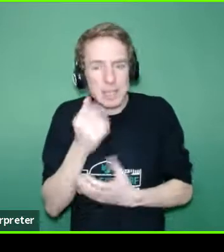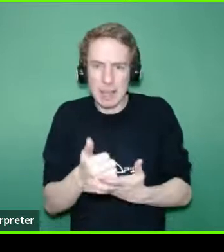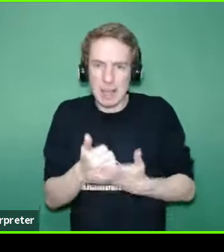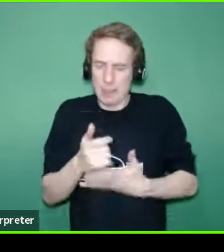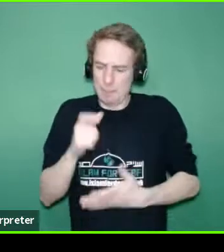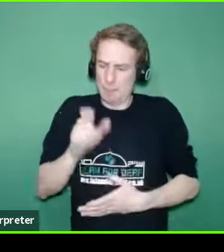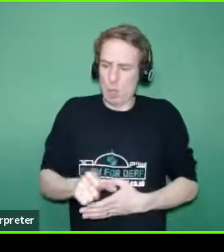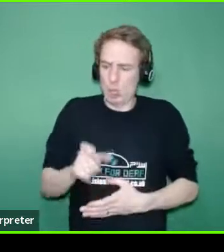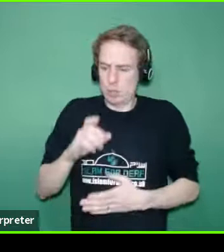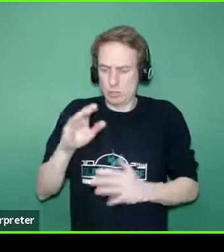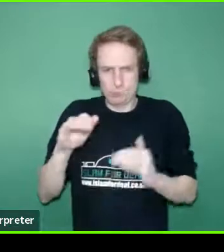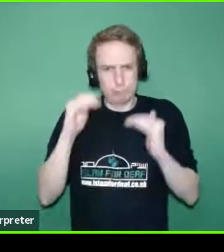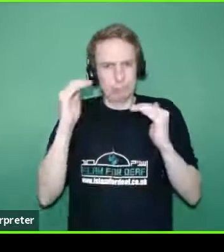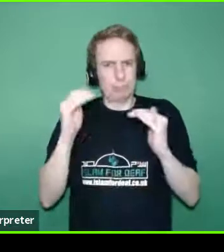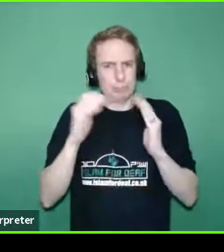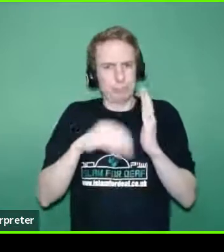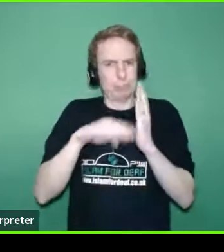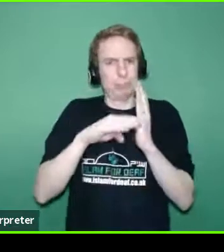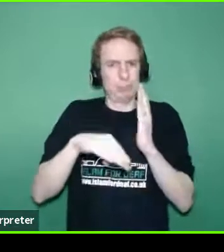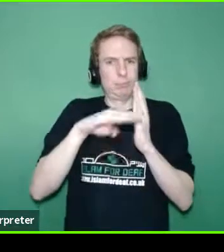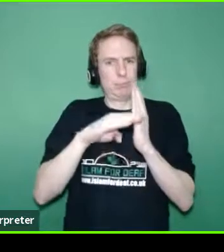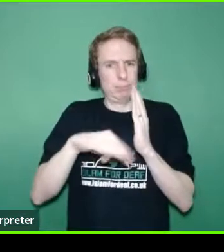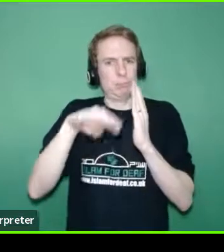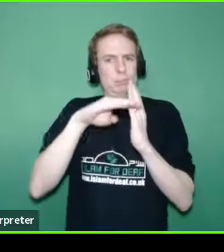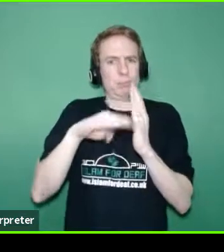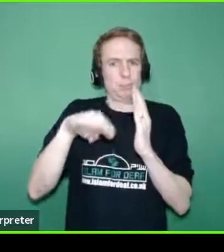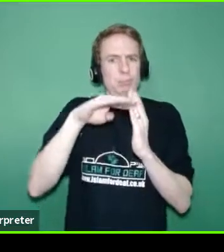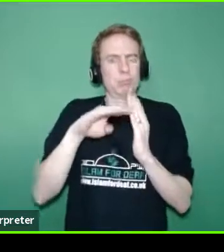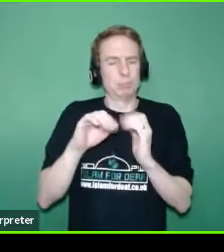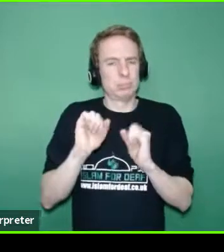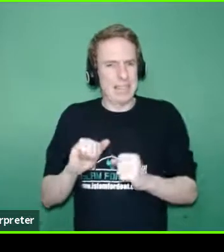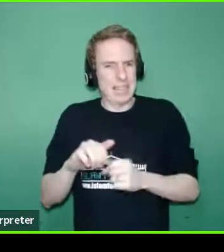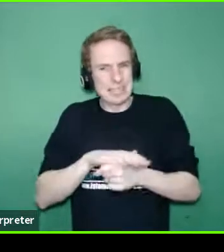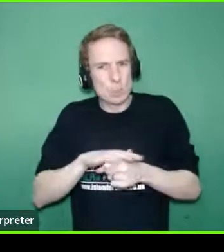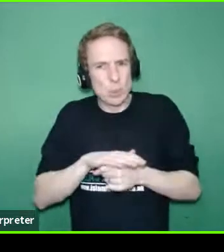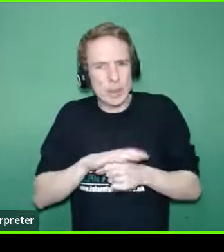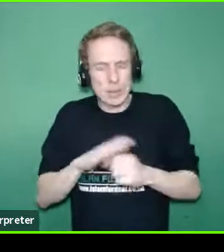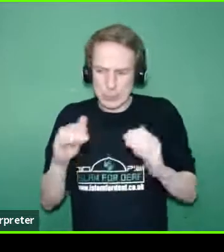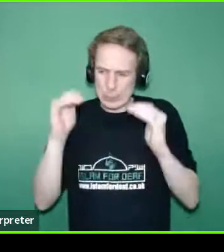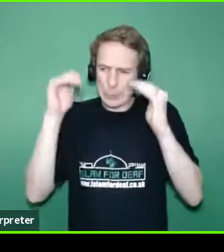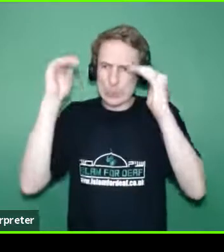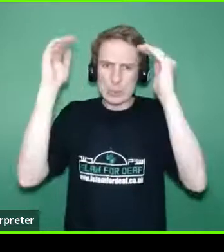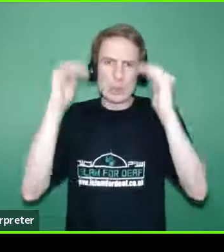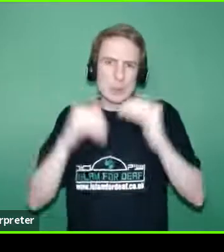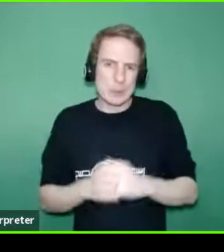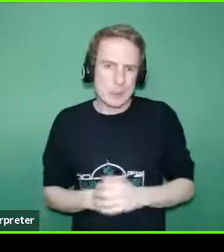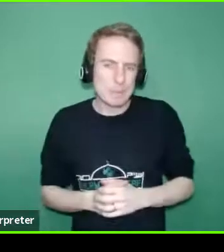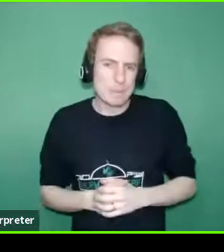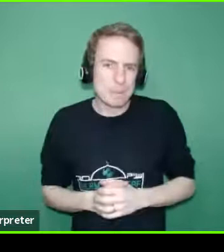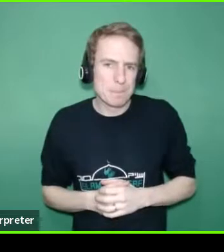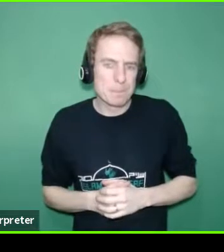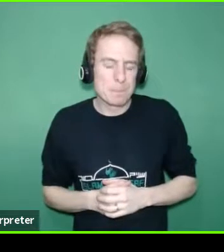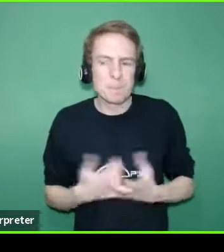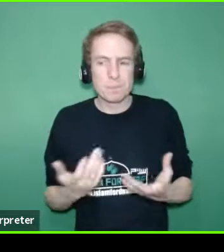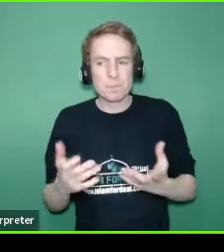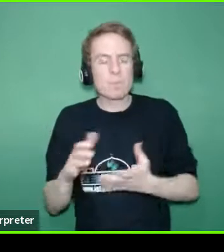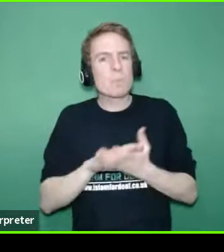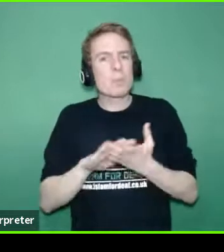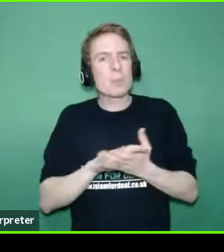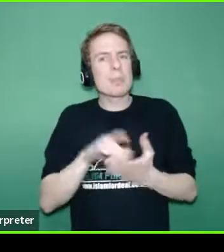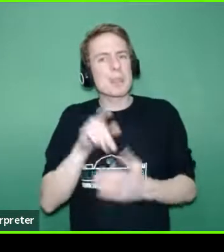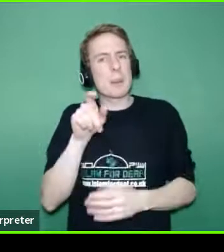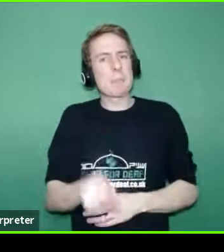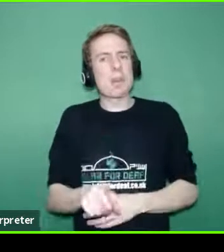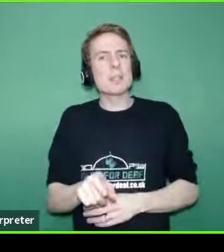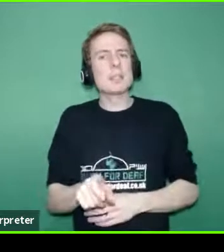individual. So it elevates the status of that individual to the extent whereby they should not partake, or they would